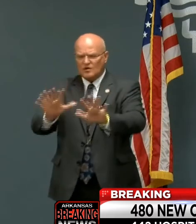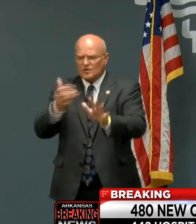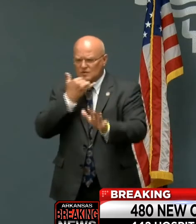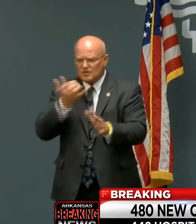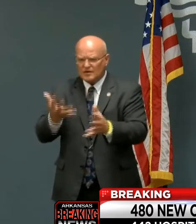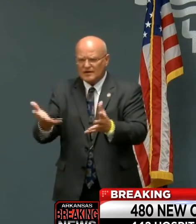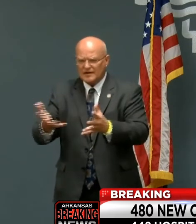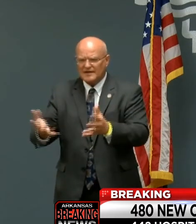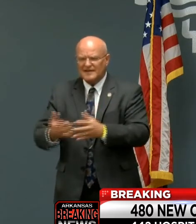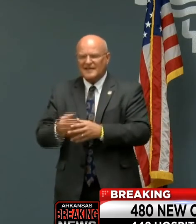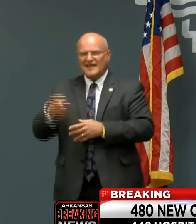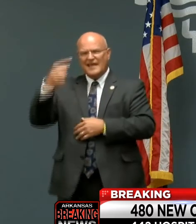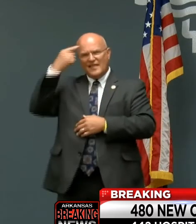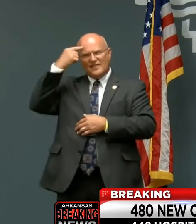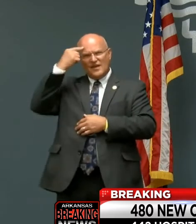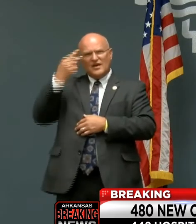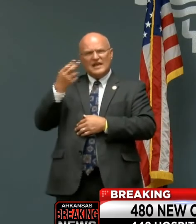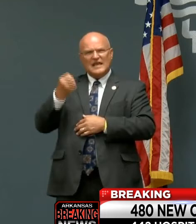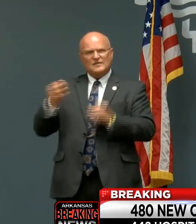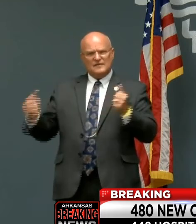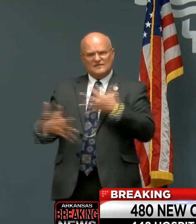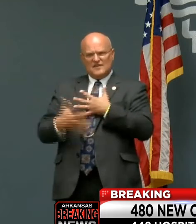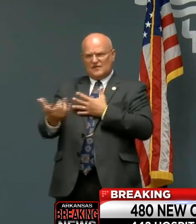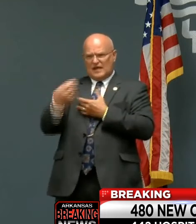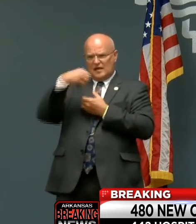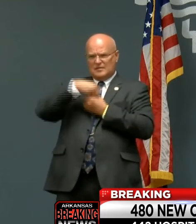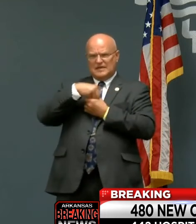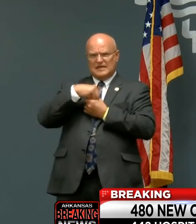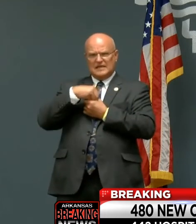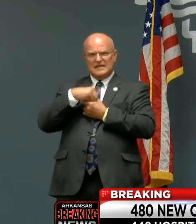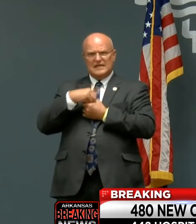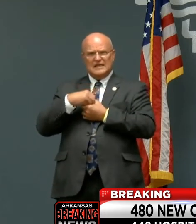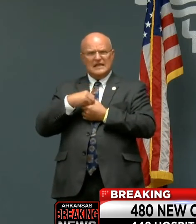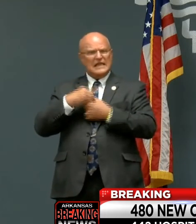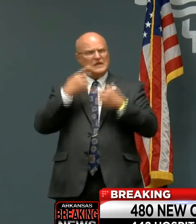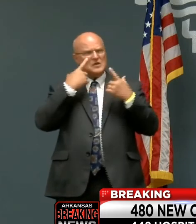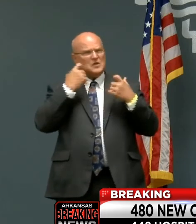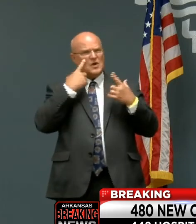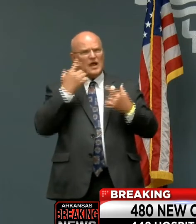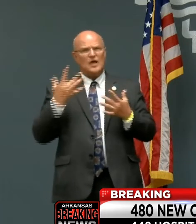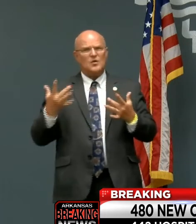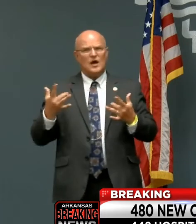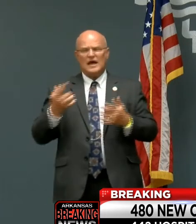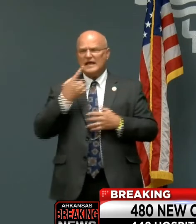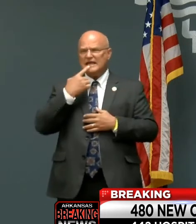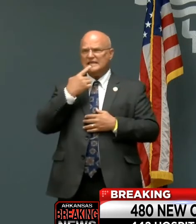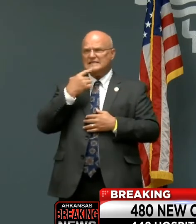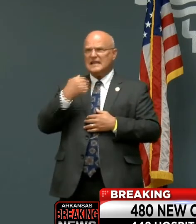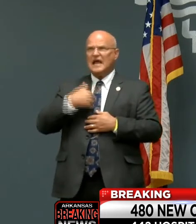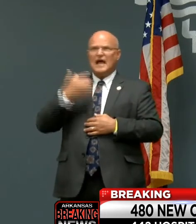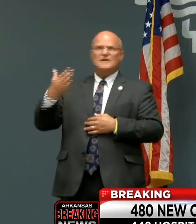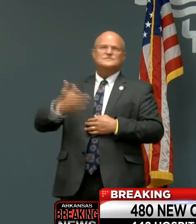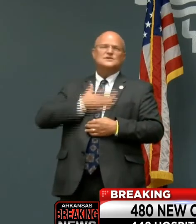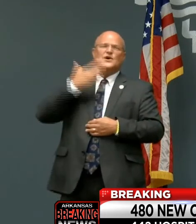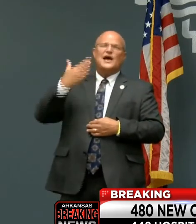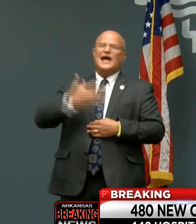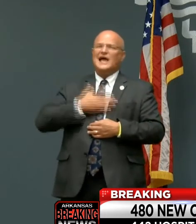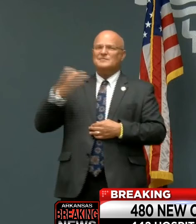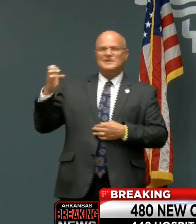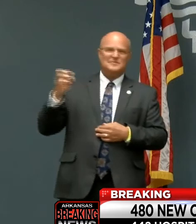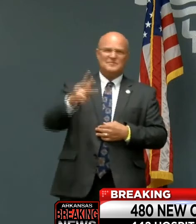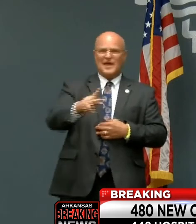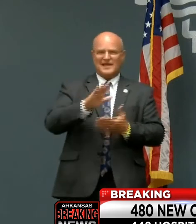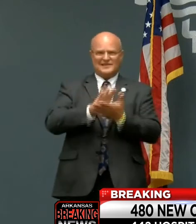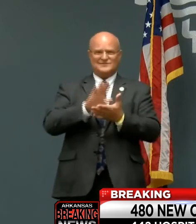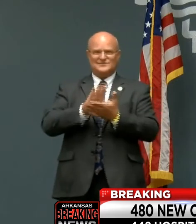wrong? And they thought he was just fearful of coming in, and he was crying because he said, I am so happy to be back